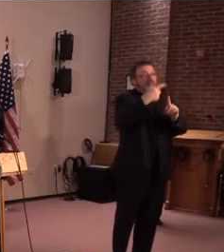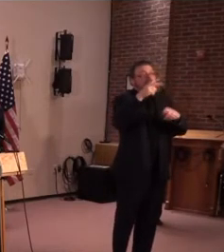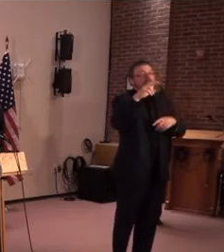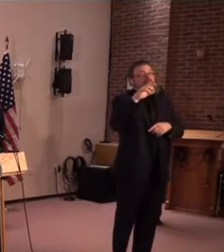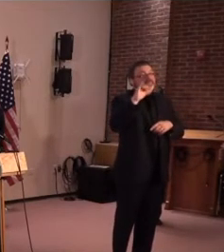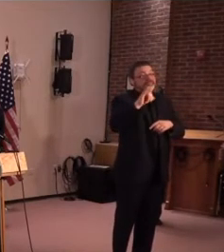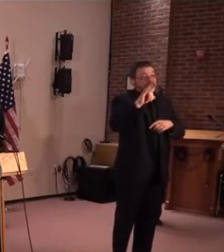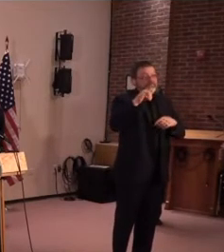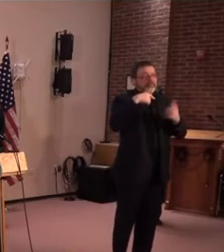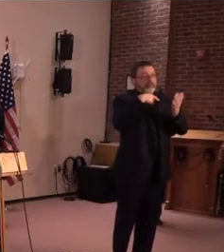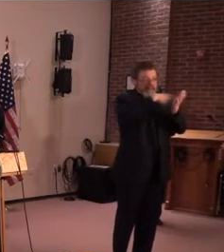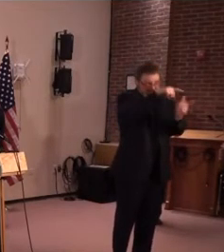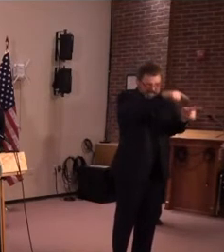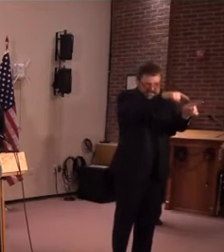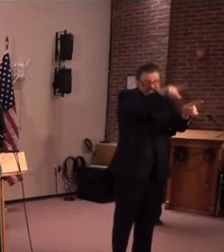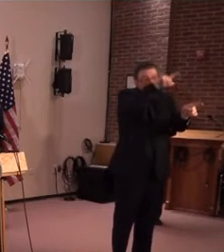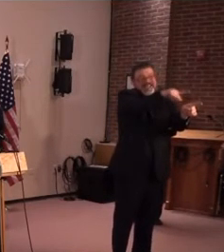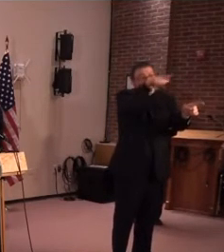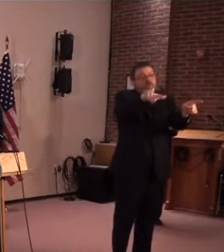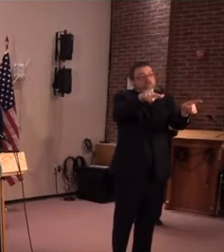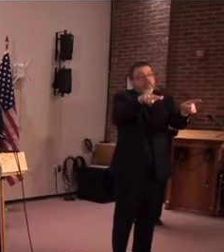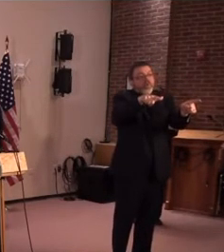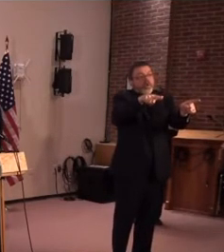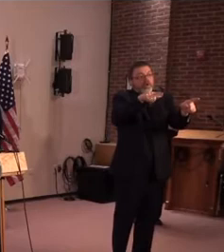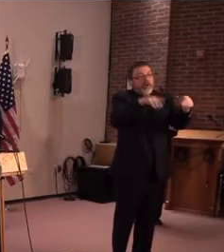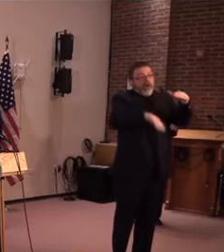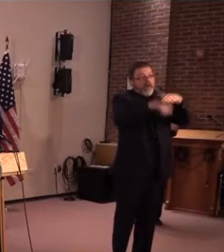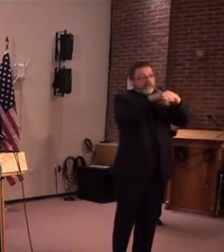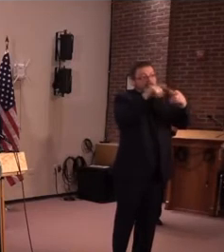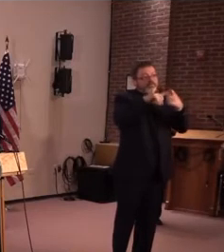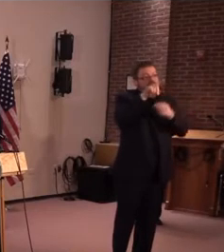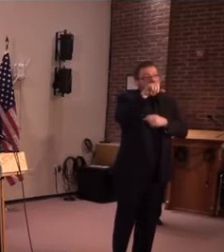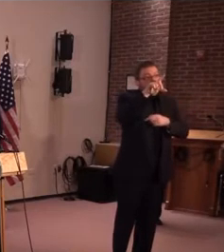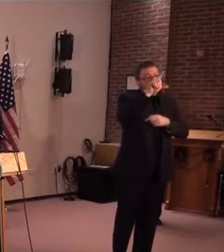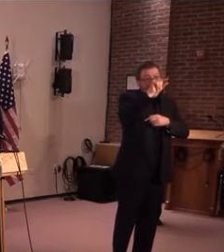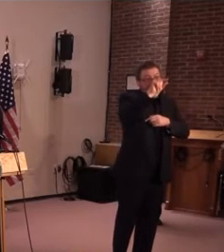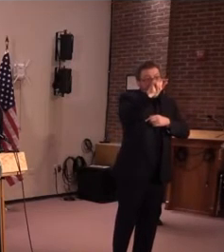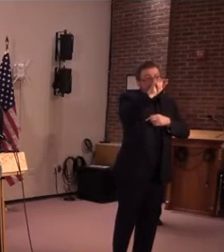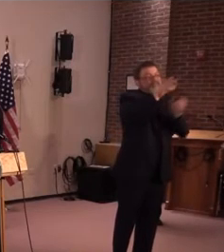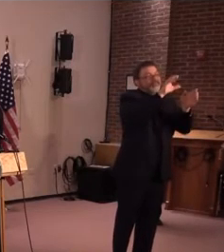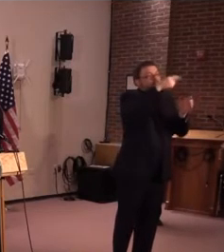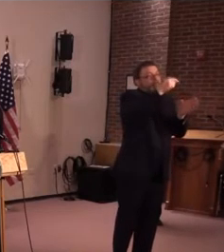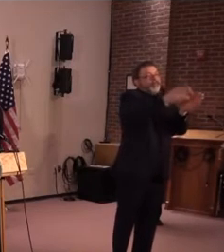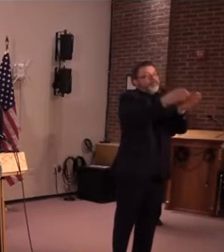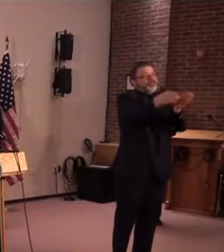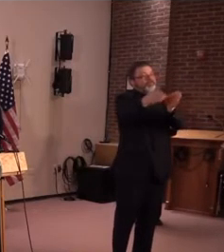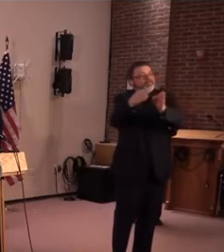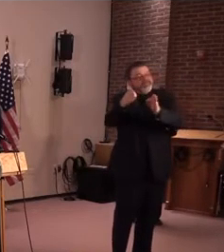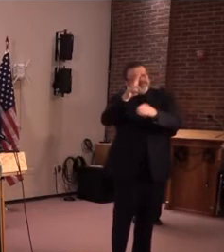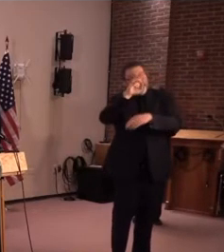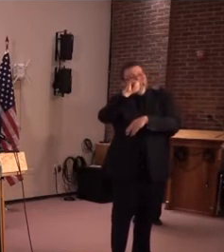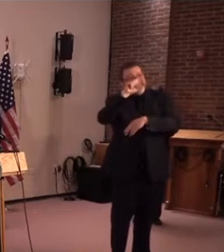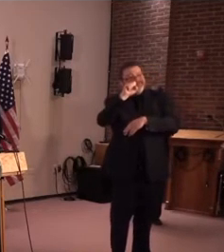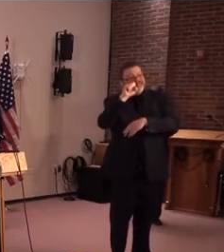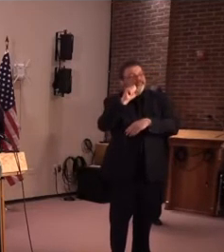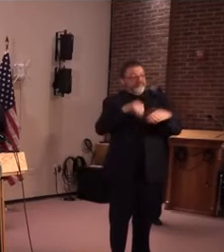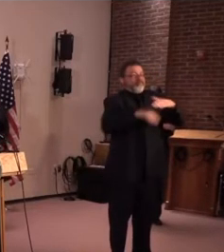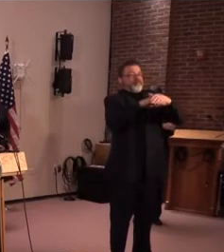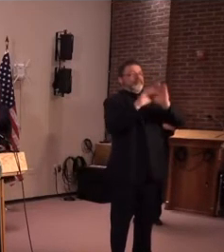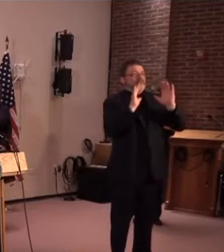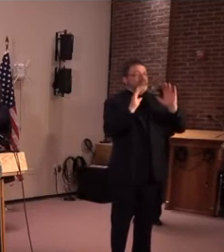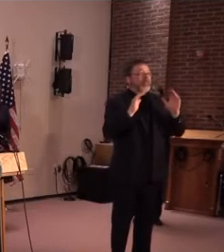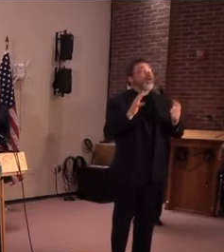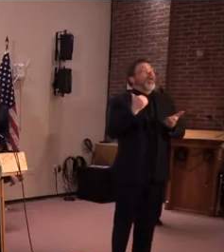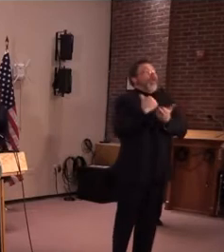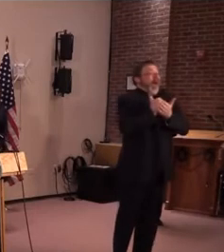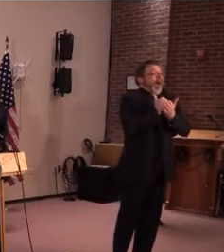need. At proposed funding levels, it's anticipated this program can assist more than 13,000 Vermont households, helping